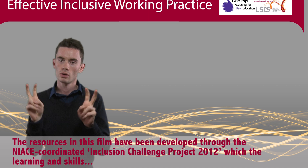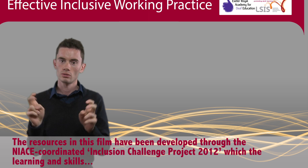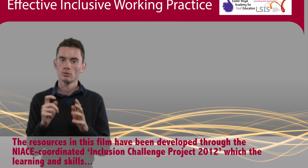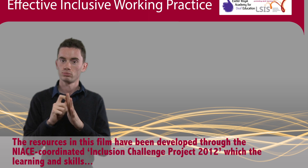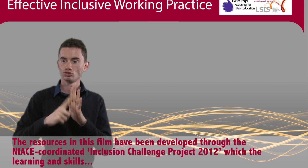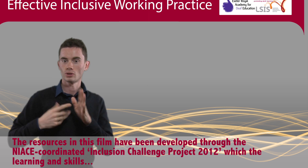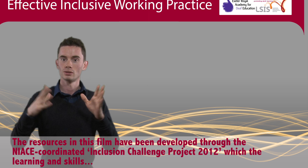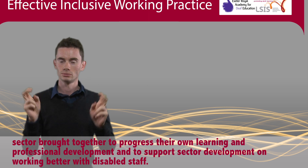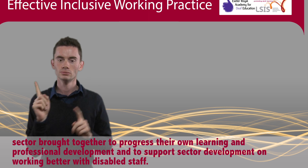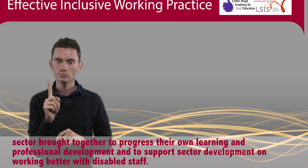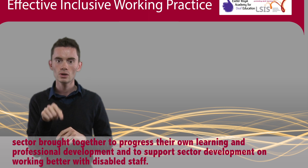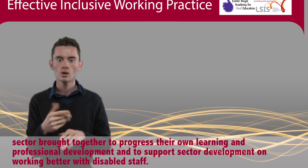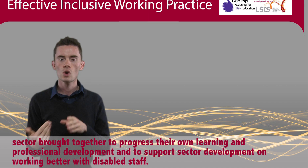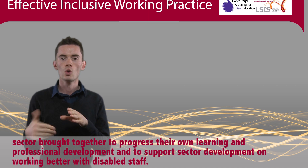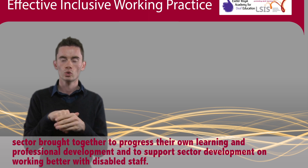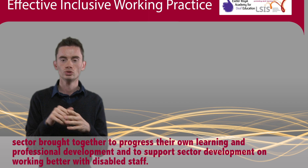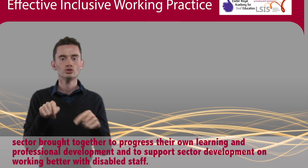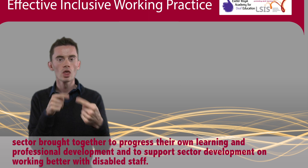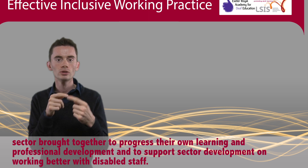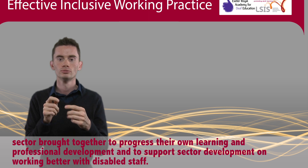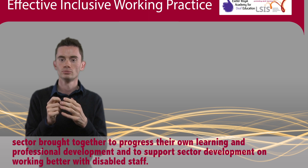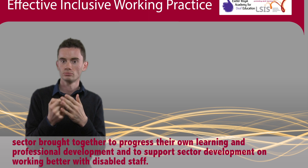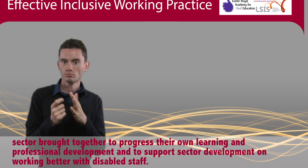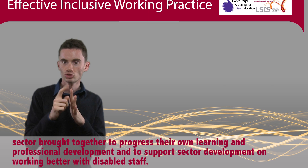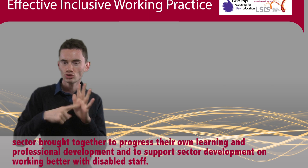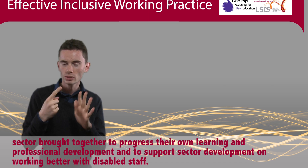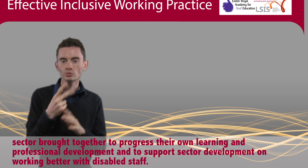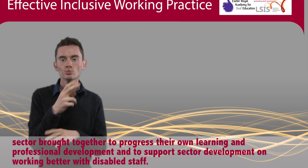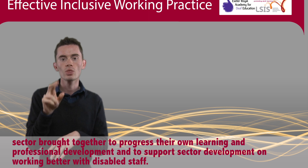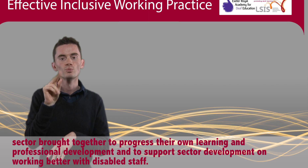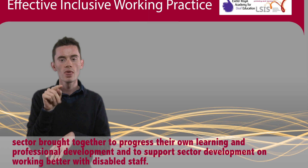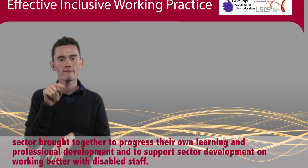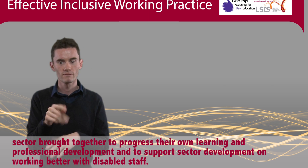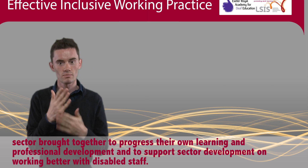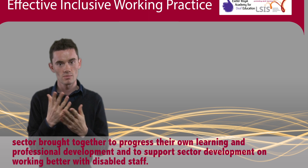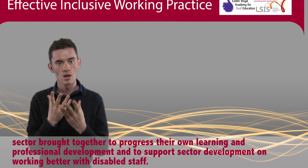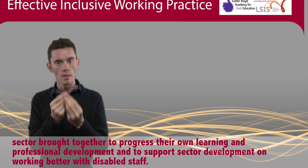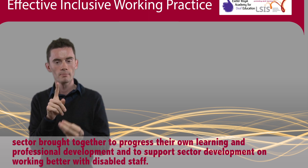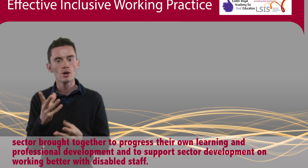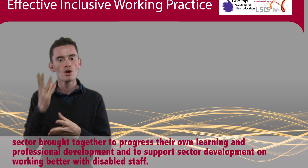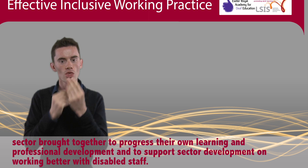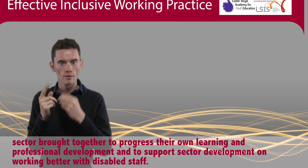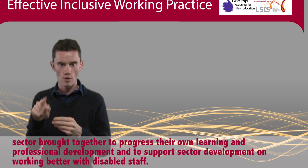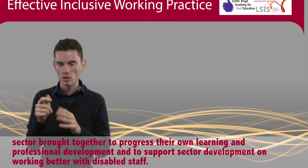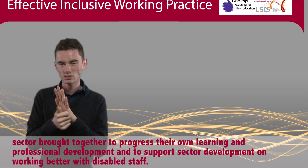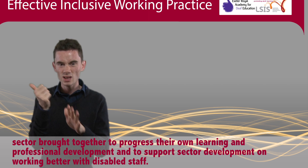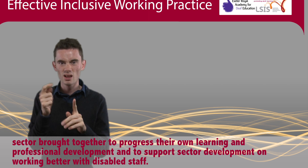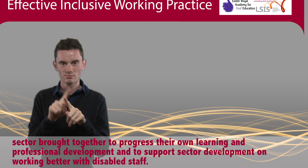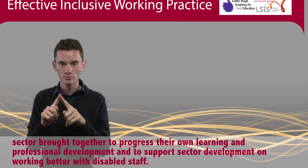which the learning and skills sector brought together to progress their own learning and professional development and to support sector development